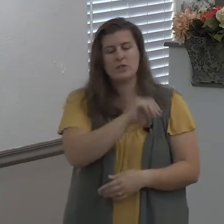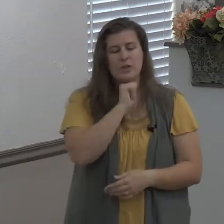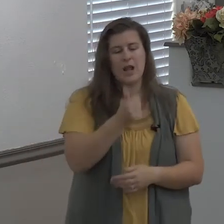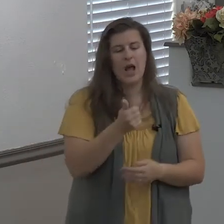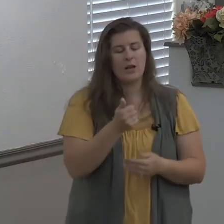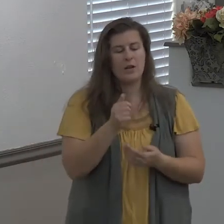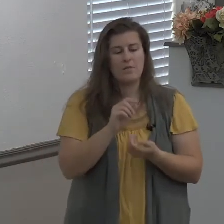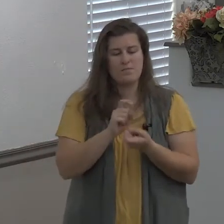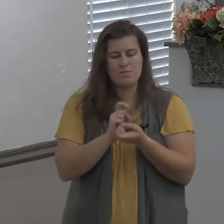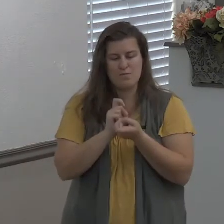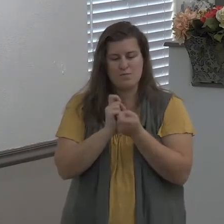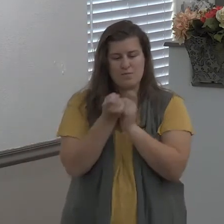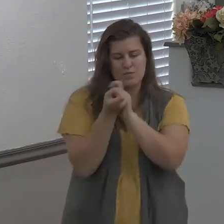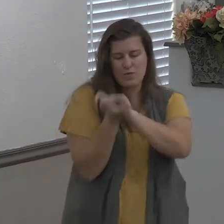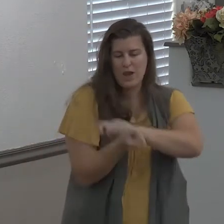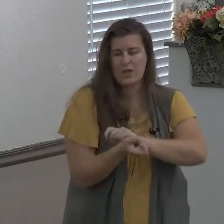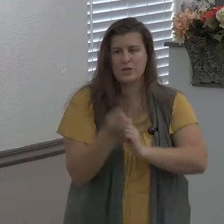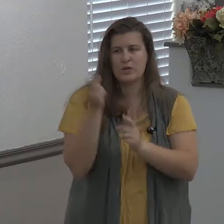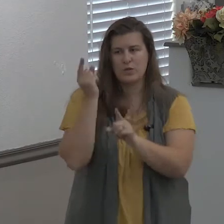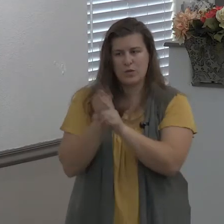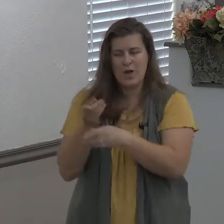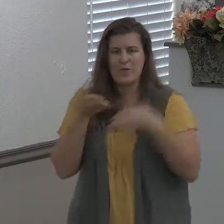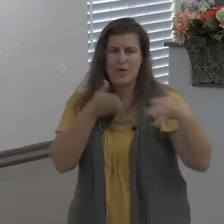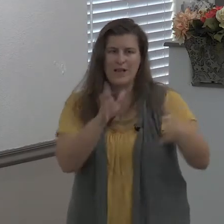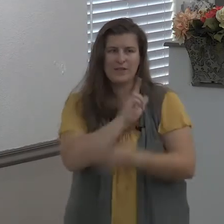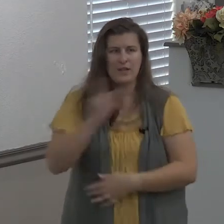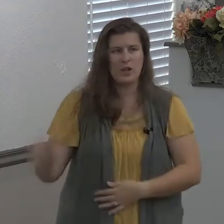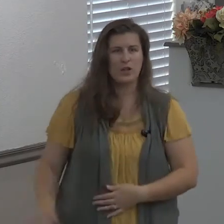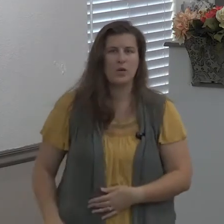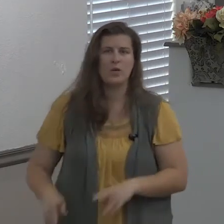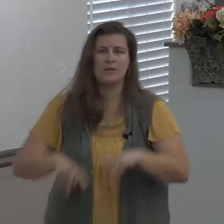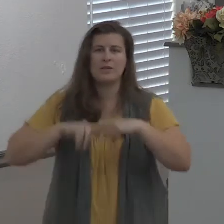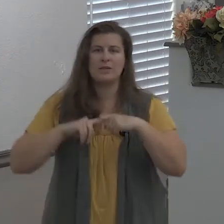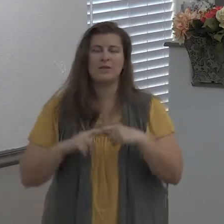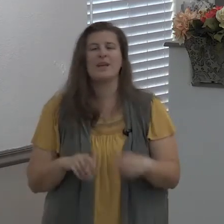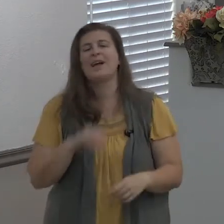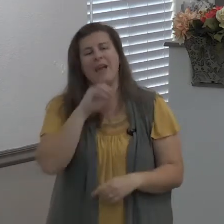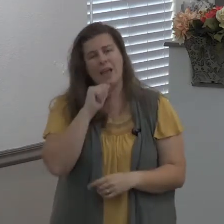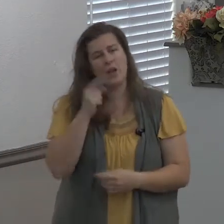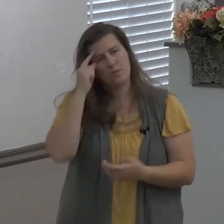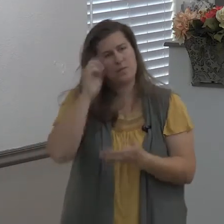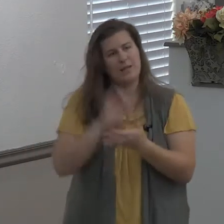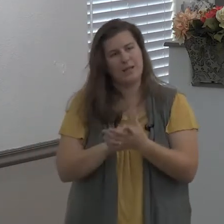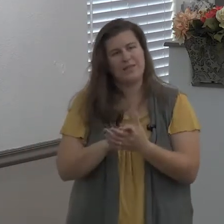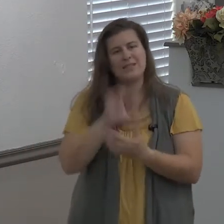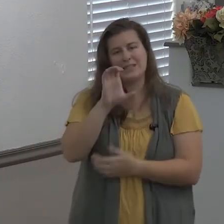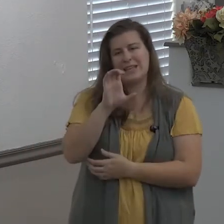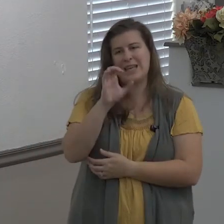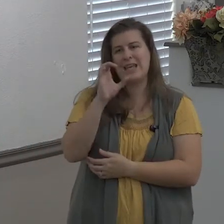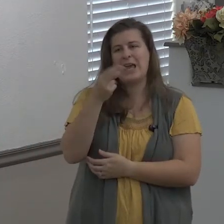thou enemy of all righteousness, wilt thou not cease to pervert the righteous way or the right ways of the Lord?